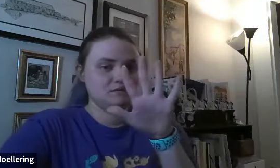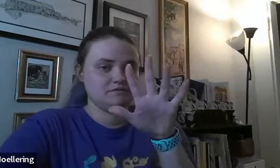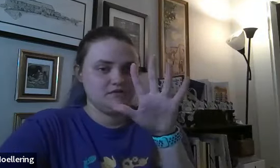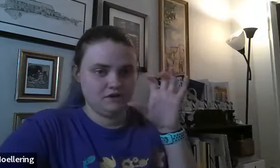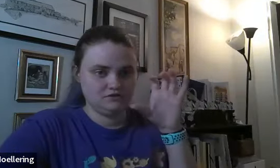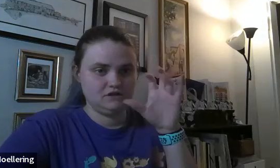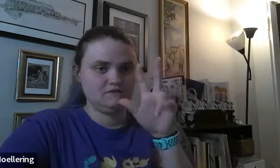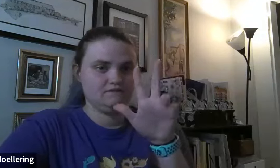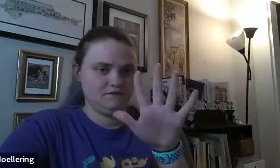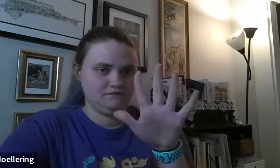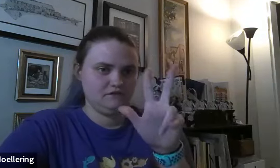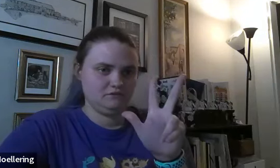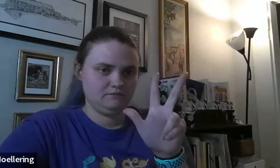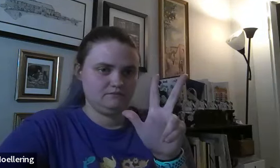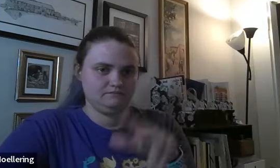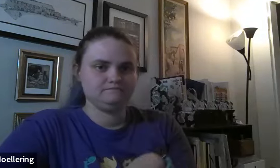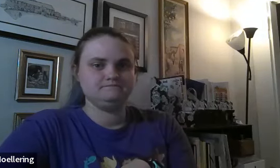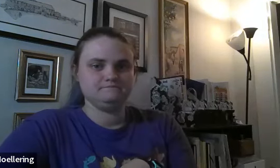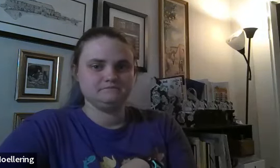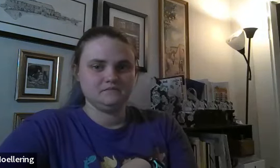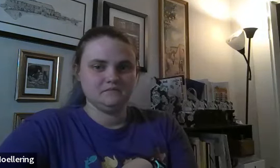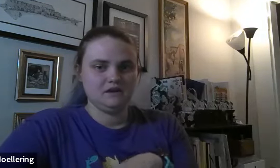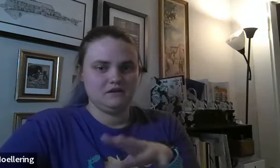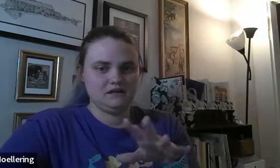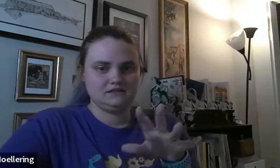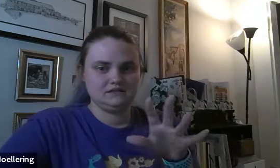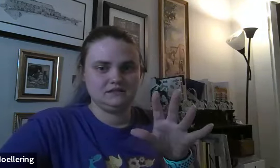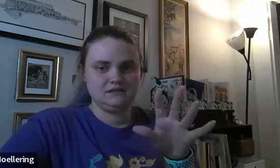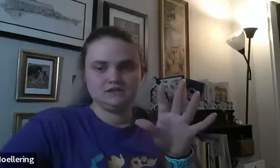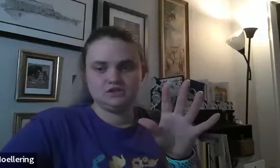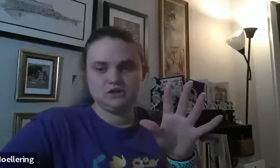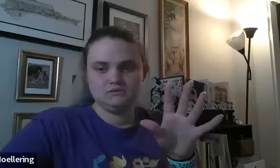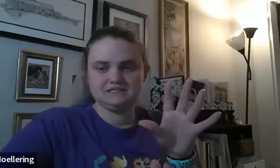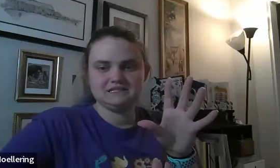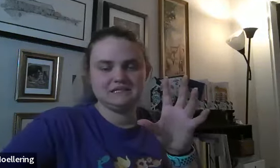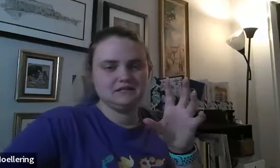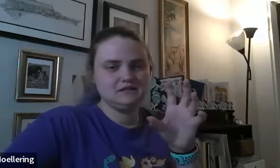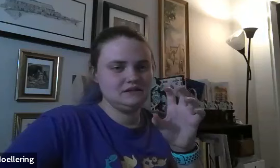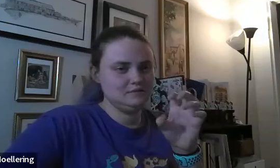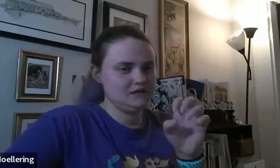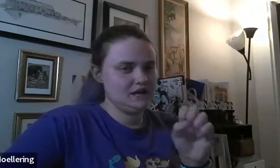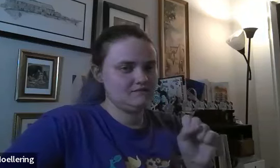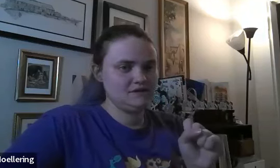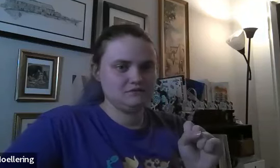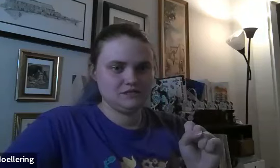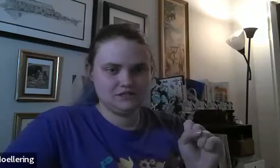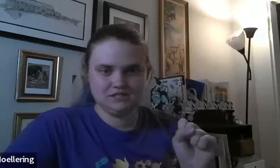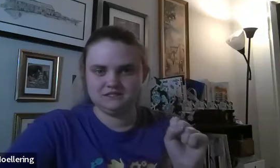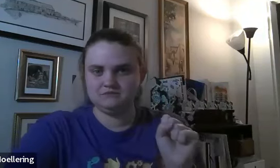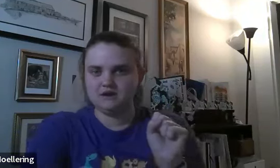keep it 553. All right. So does anybody have any questions